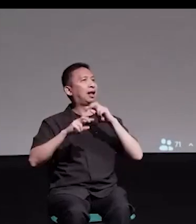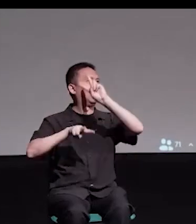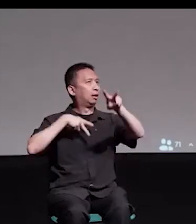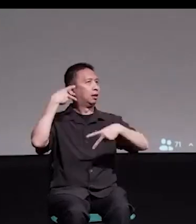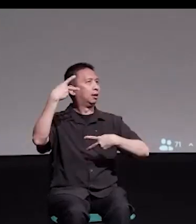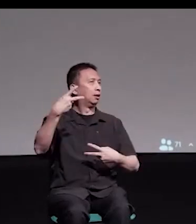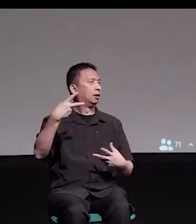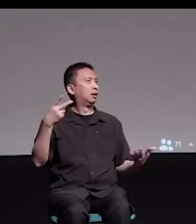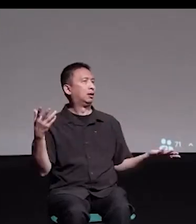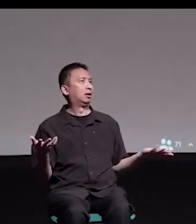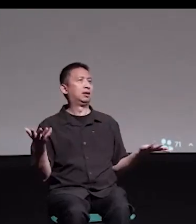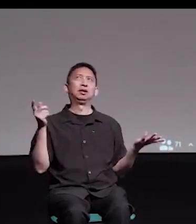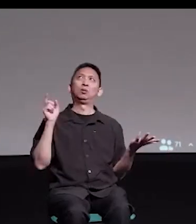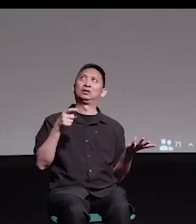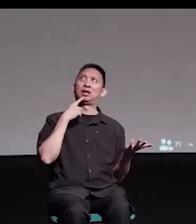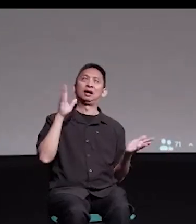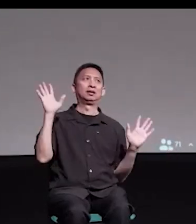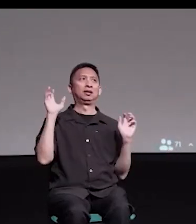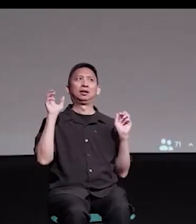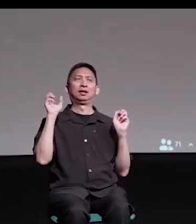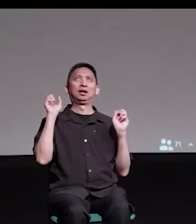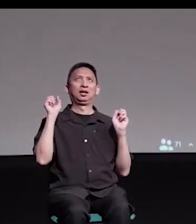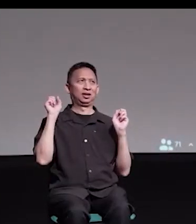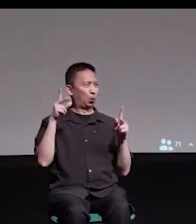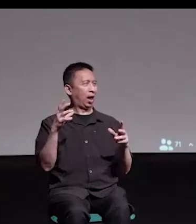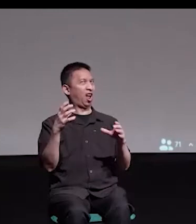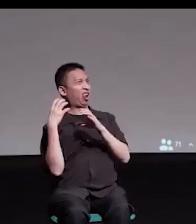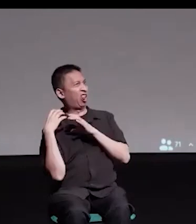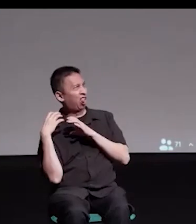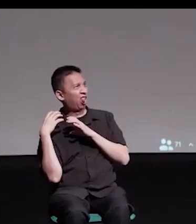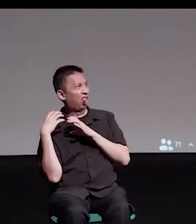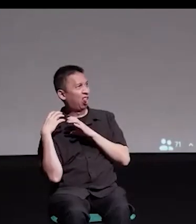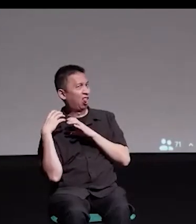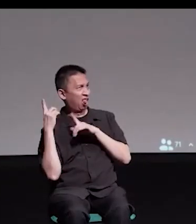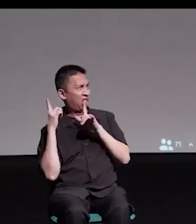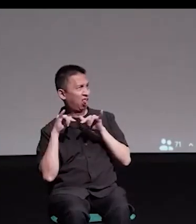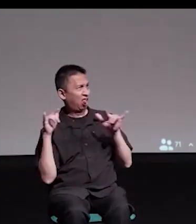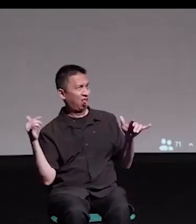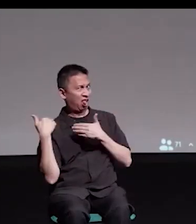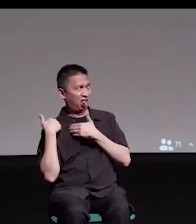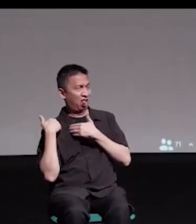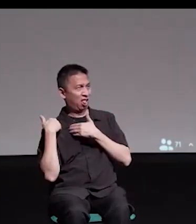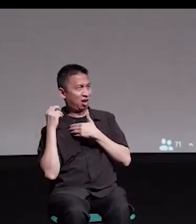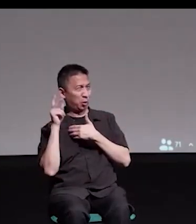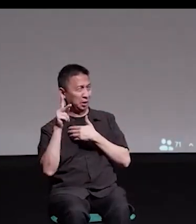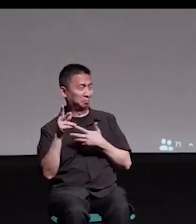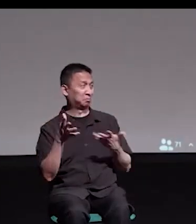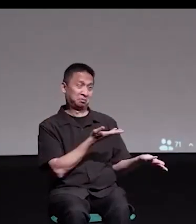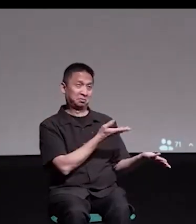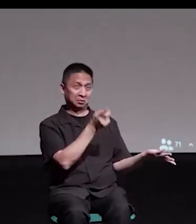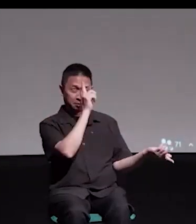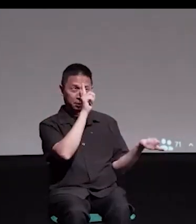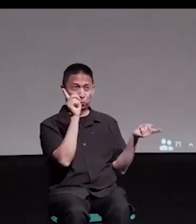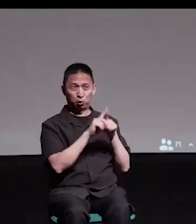that it's okay for this to all be on your shoulders. So I'm wondering if you agree with that,